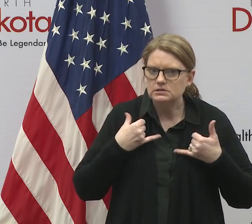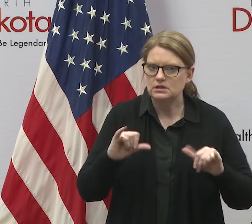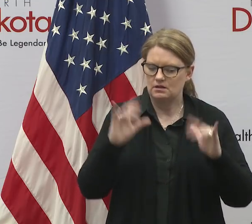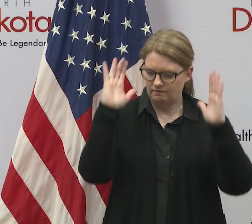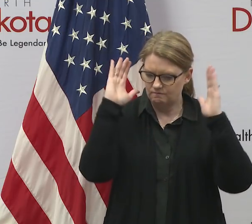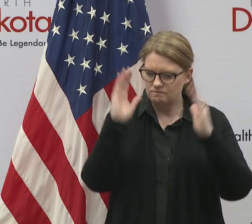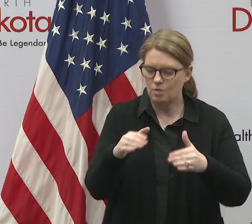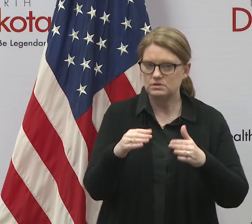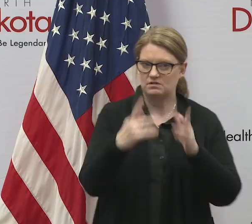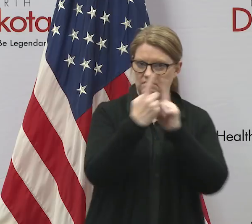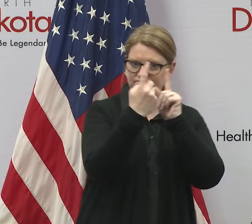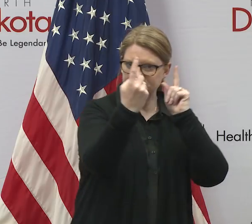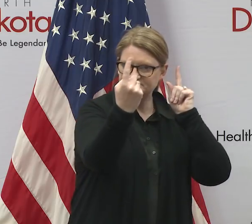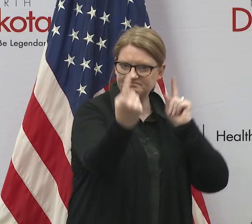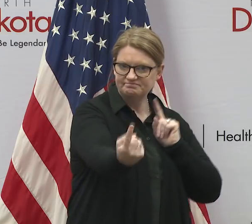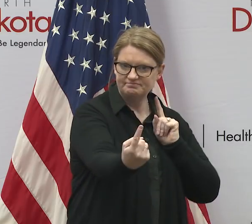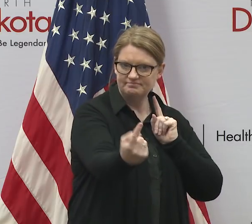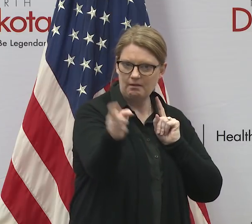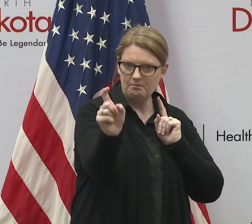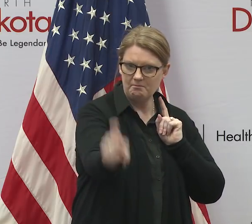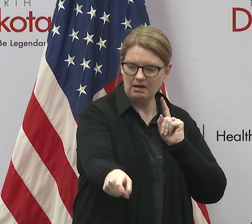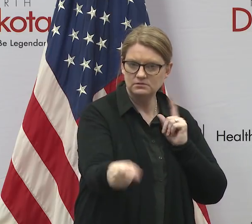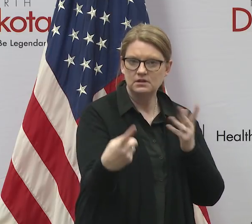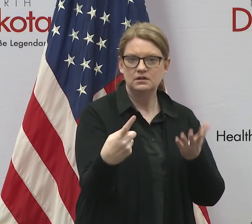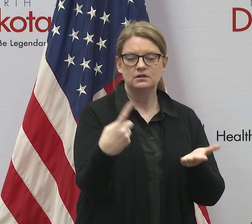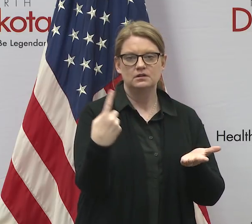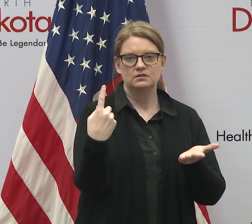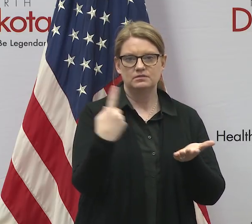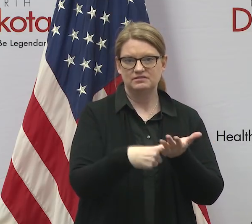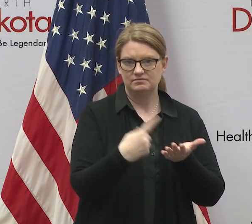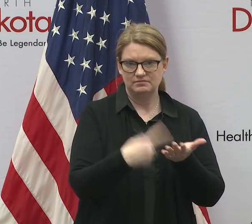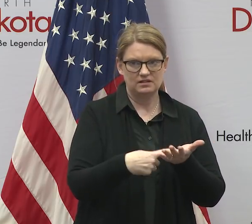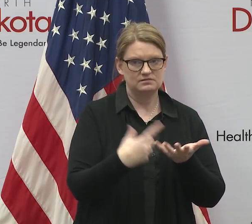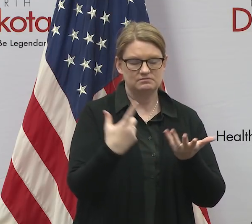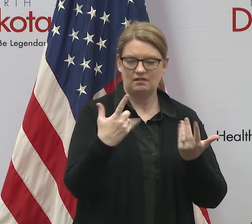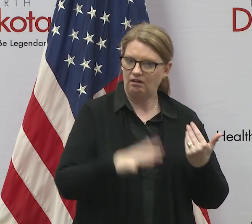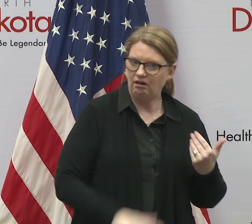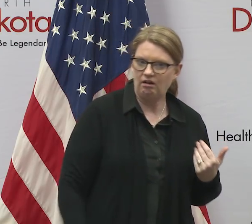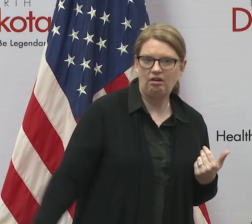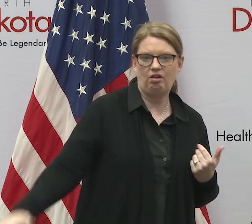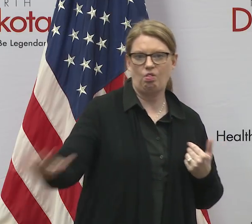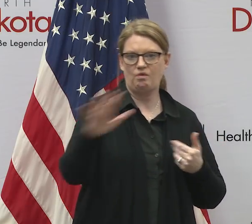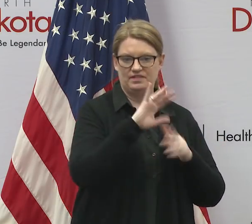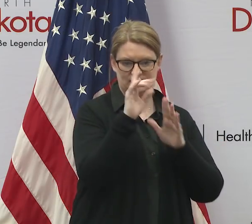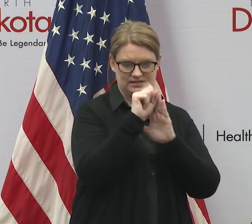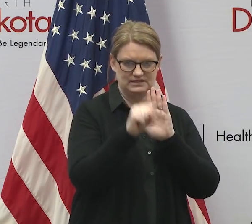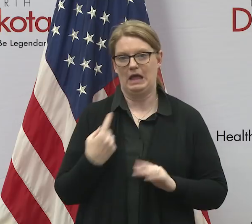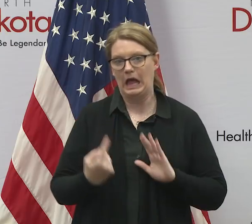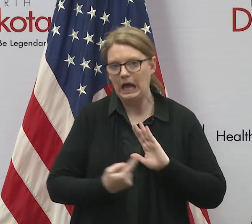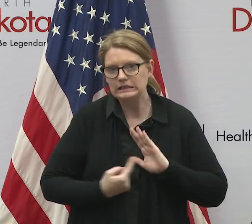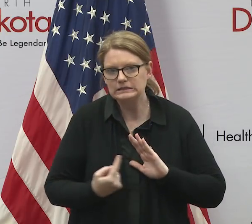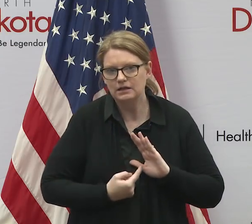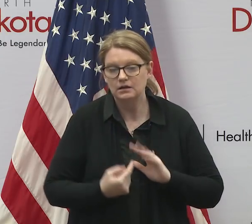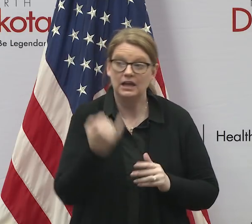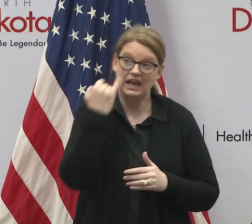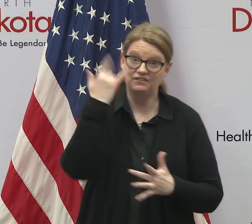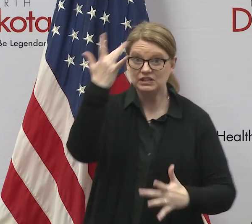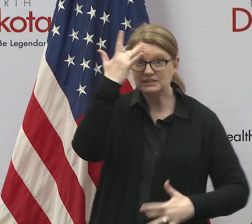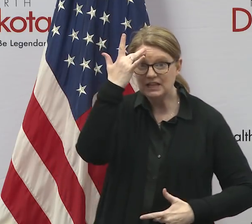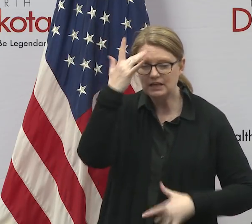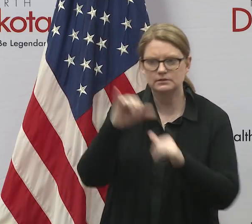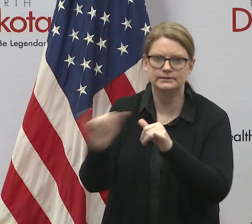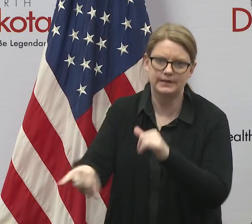but they continue to work 7 days a week for all of us here in North Dakota. First topic today is the case update.